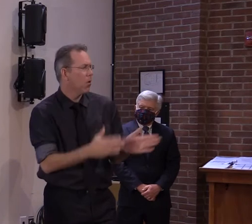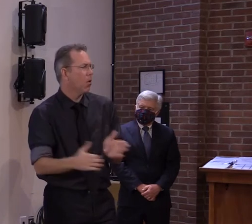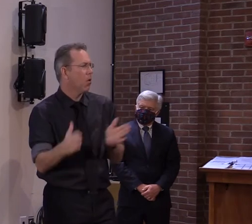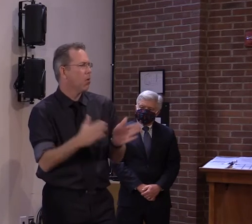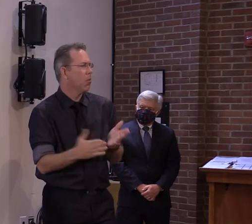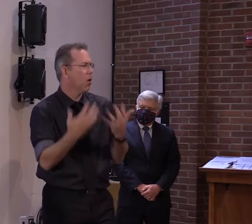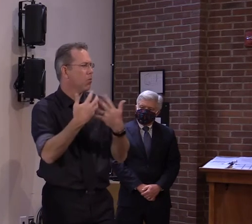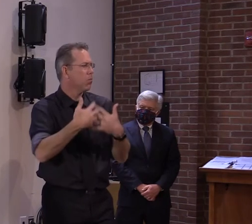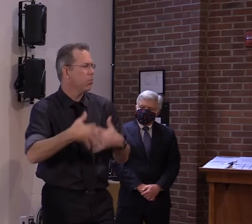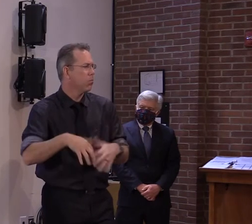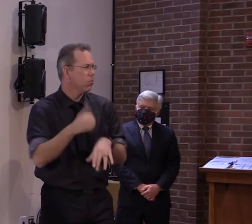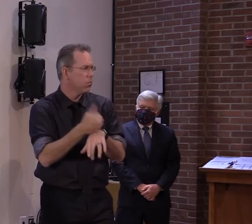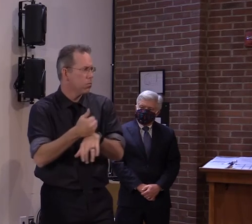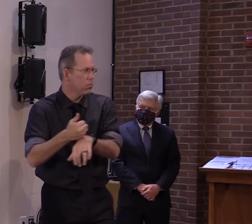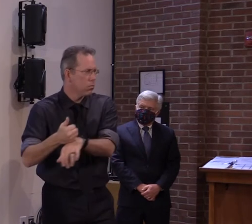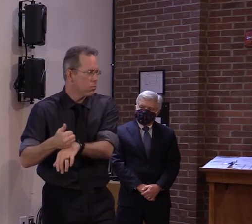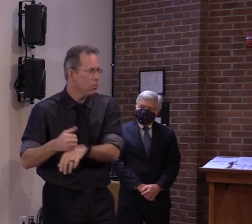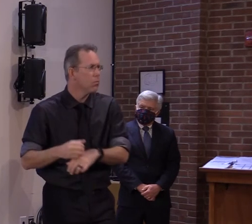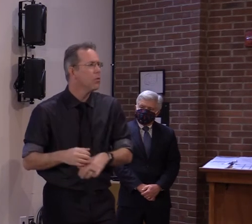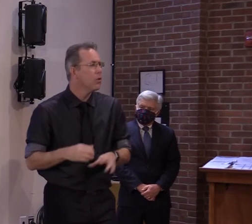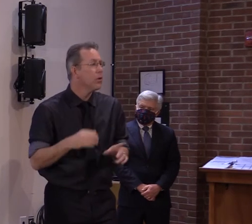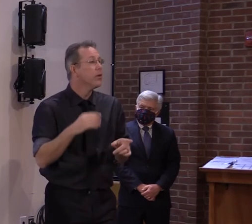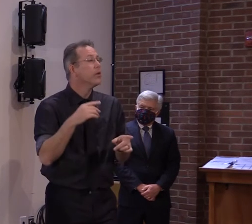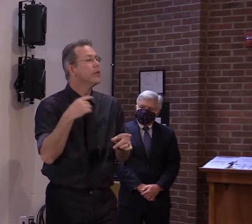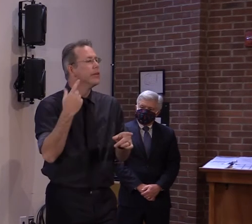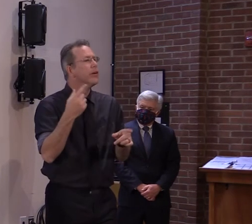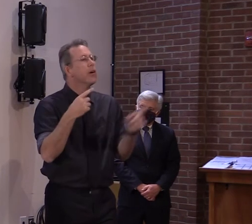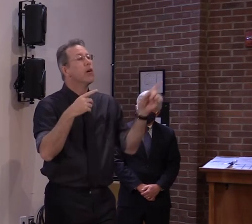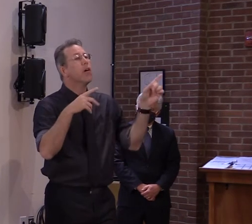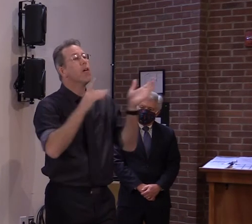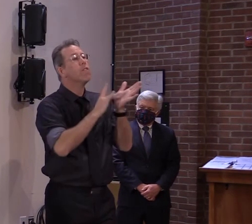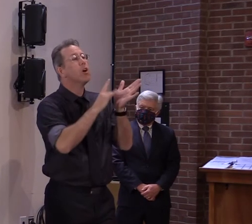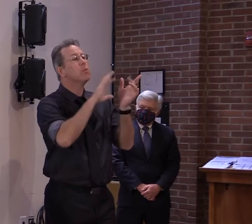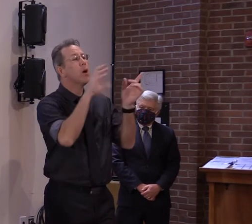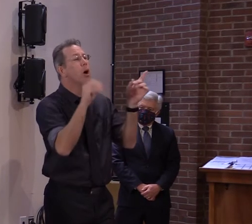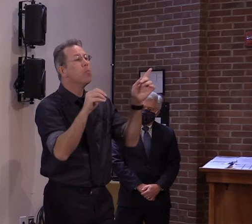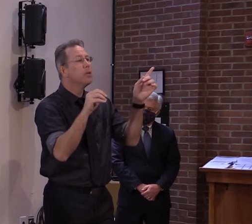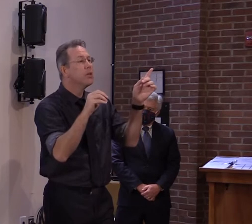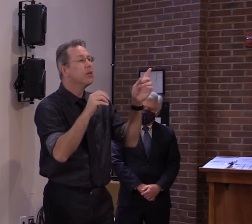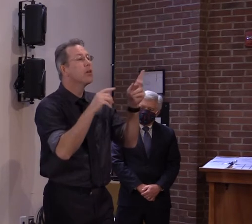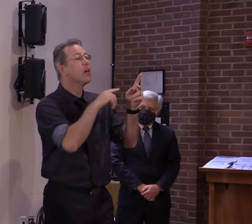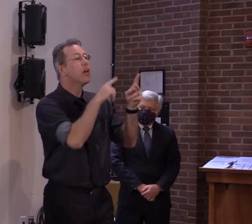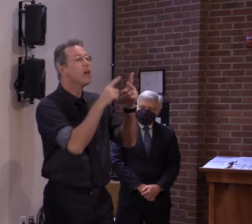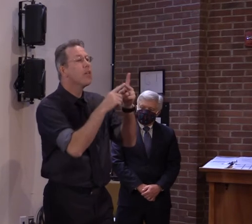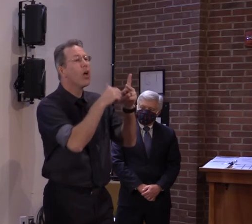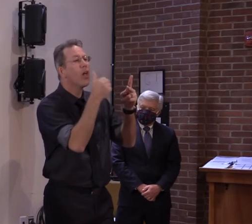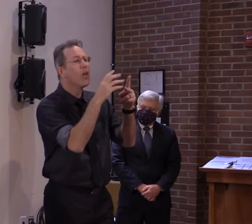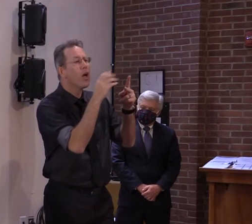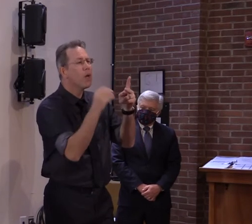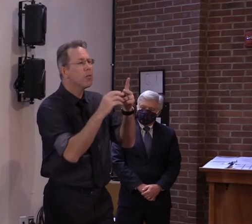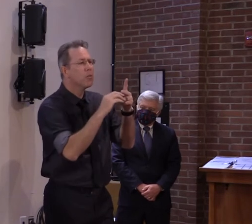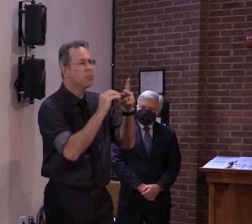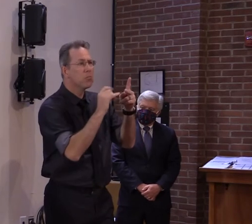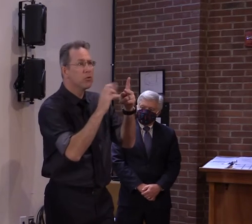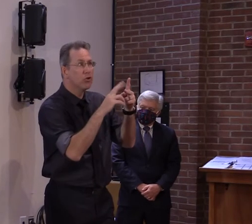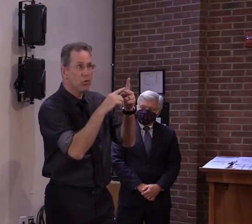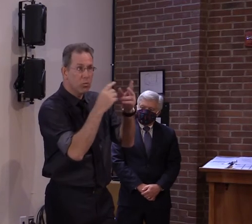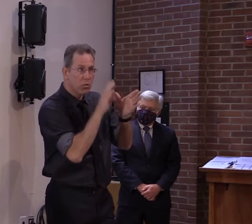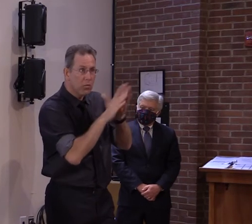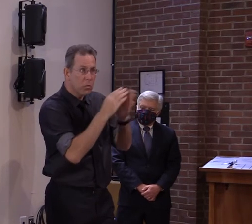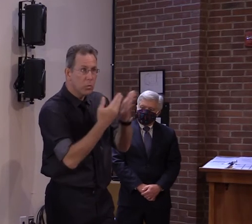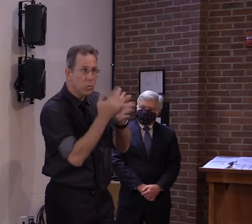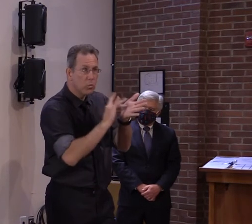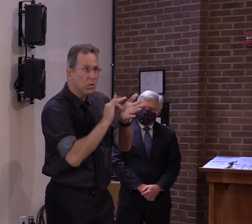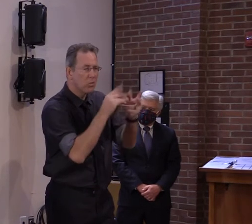one unless Moderna's vaccine comes alongside it. The second question regards this